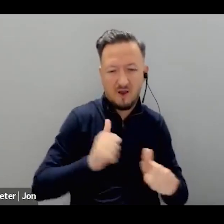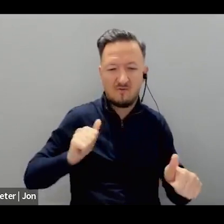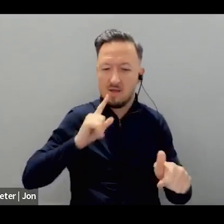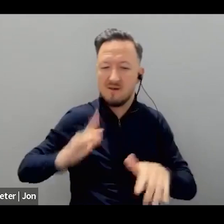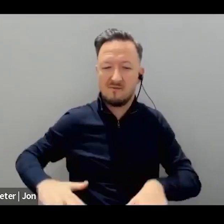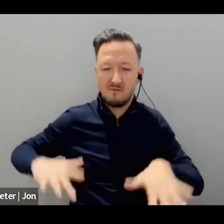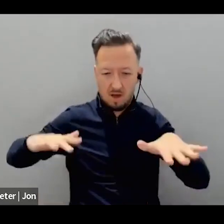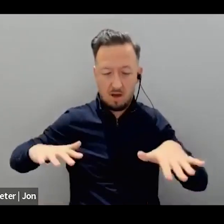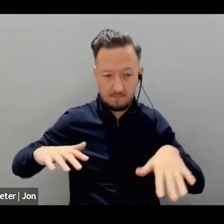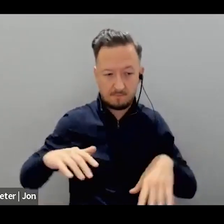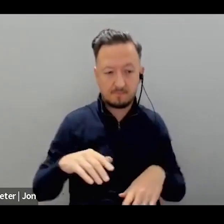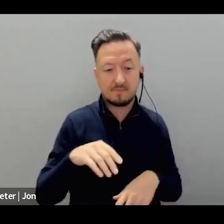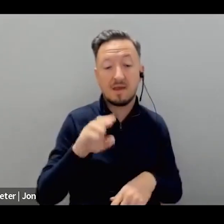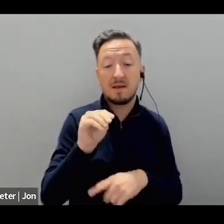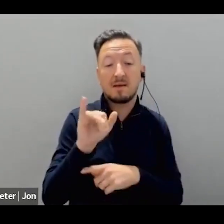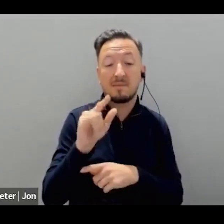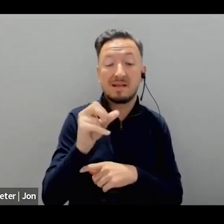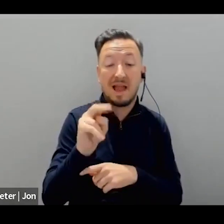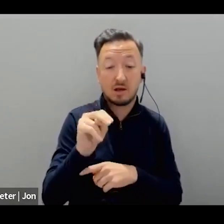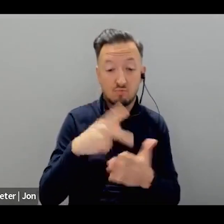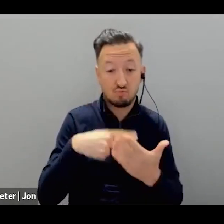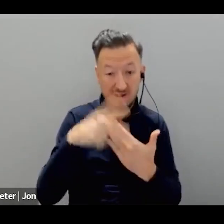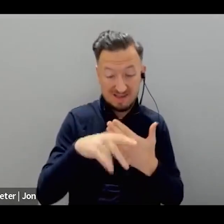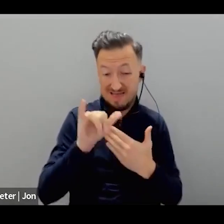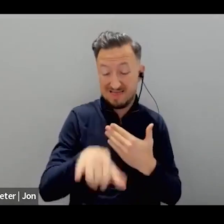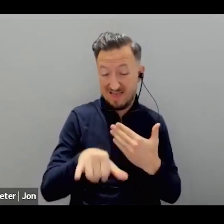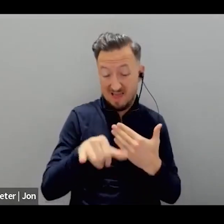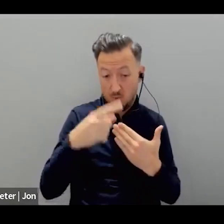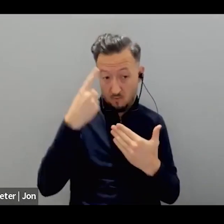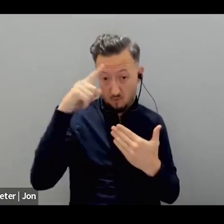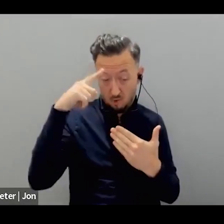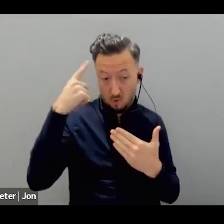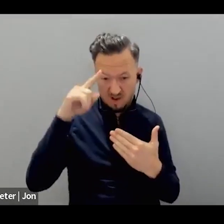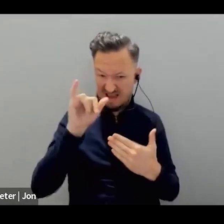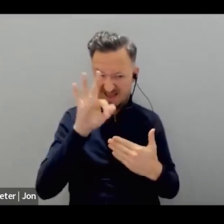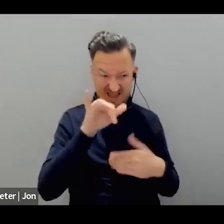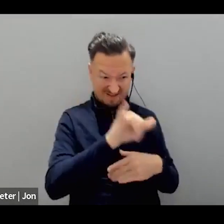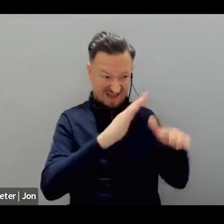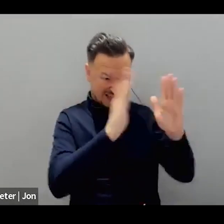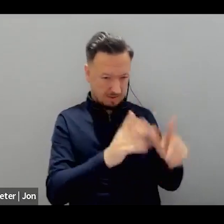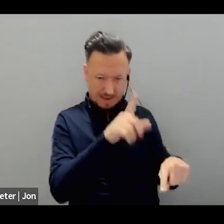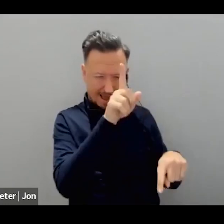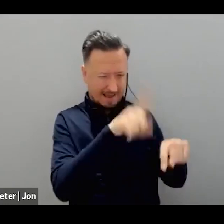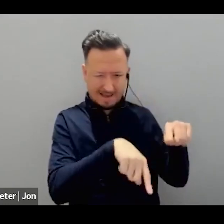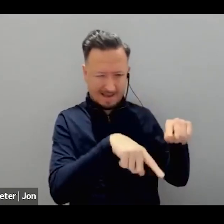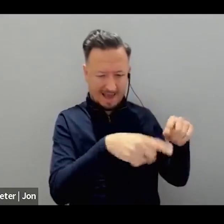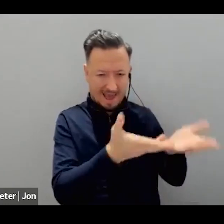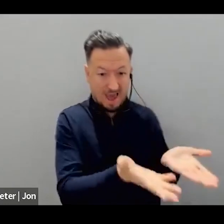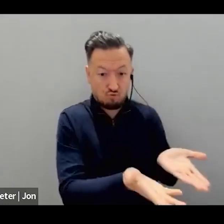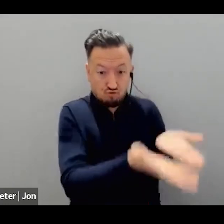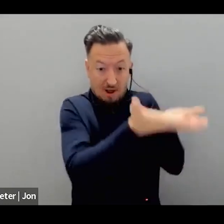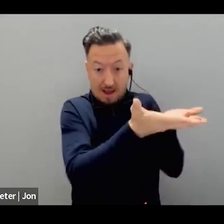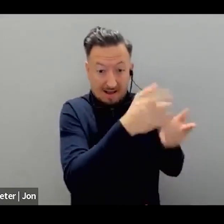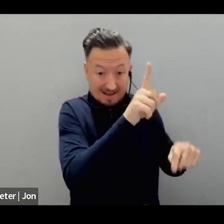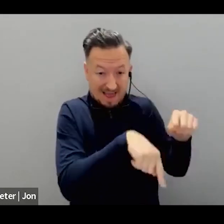mitigation reconstruction project is used when it is determined a home cannot be raised due to the home's instability.